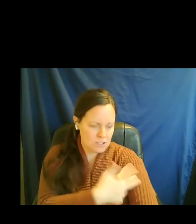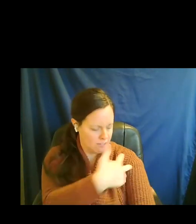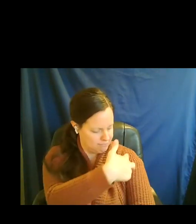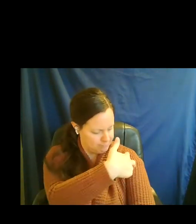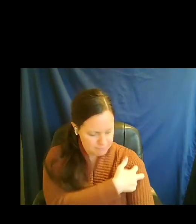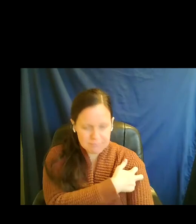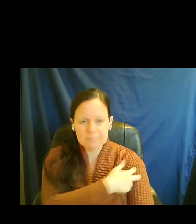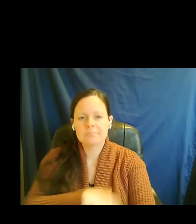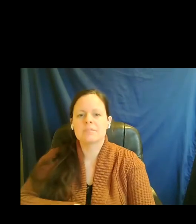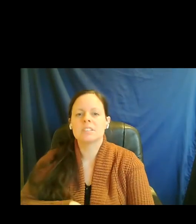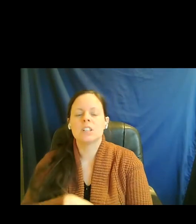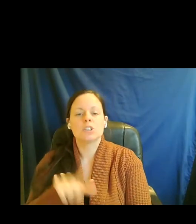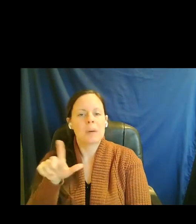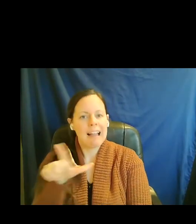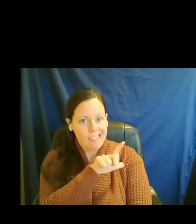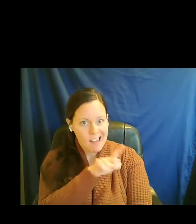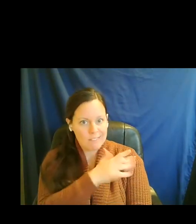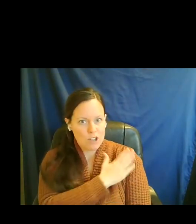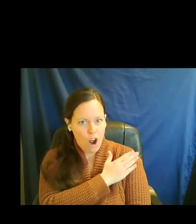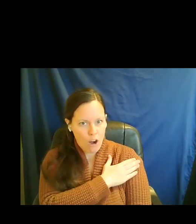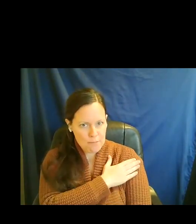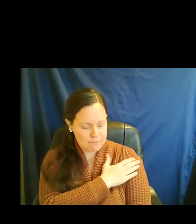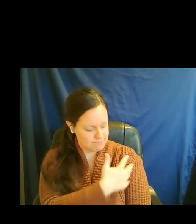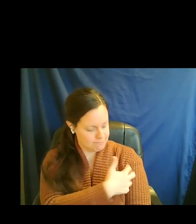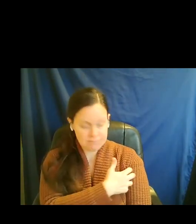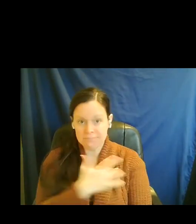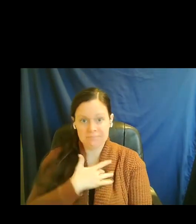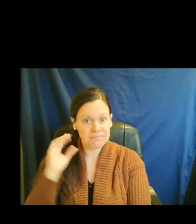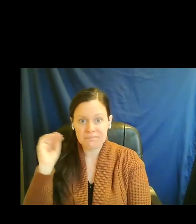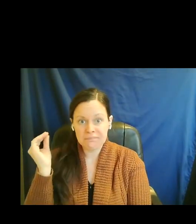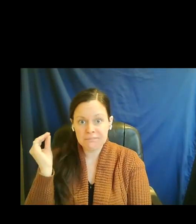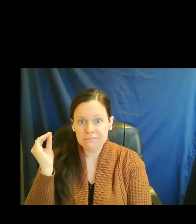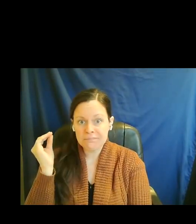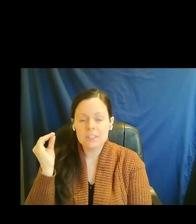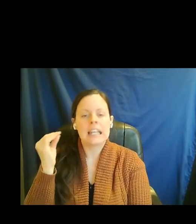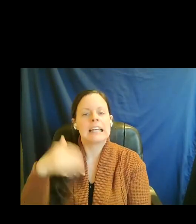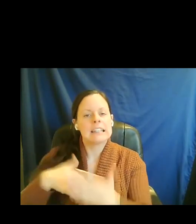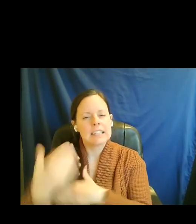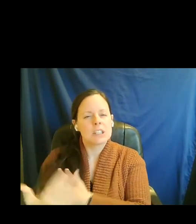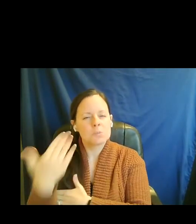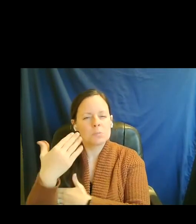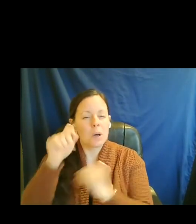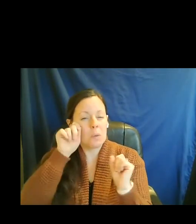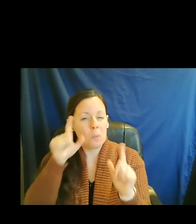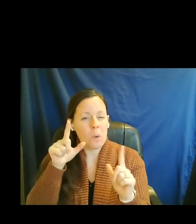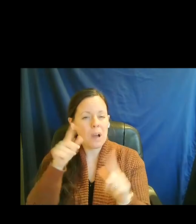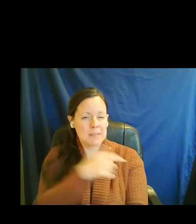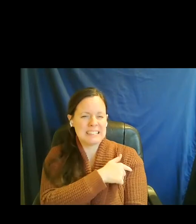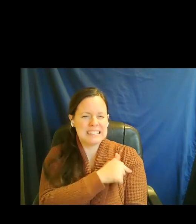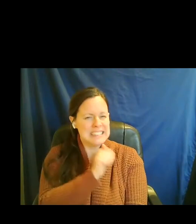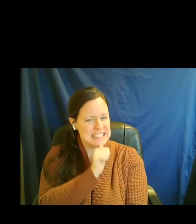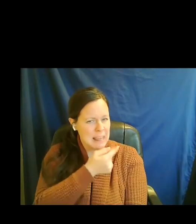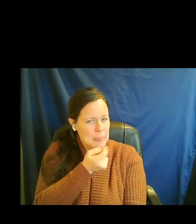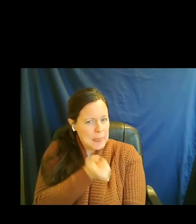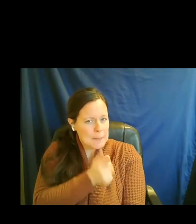my left arm and didn't feel anything. The next morning, woke up and had a little bit of tenderness